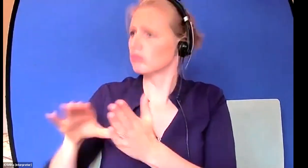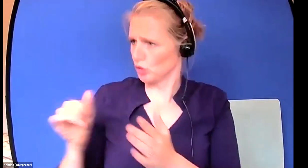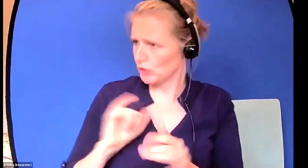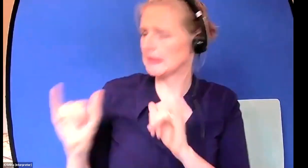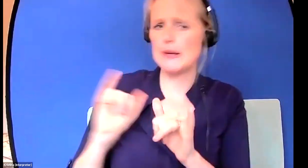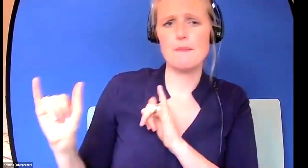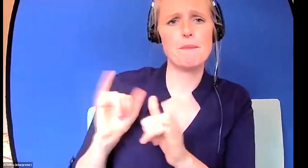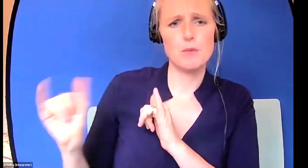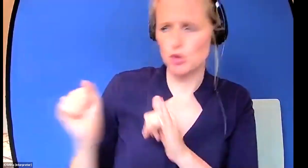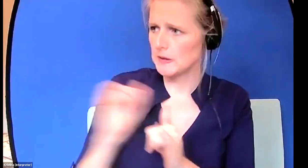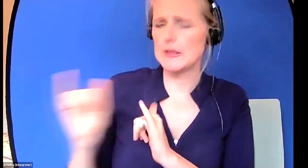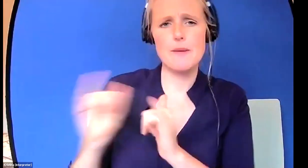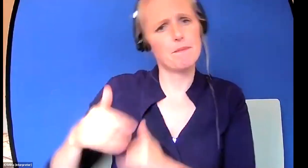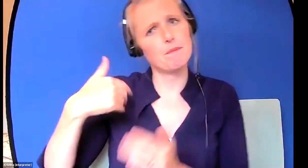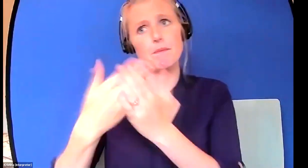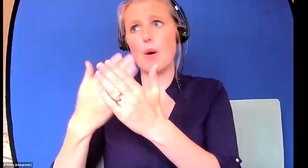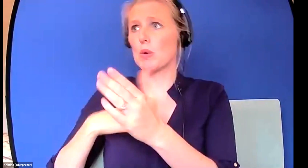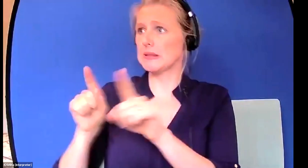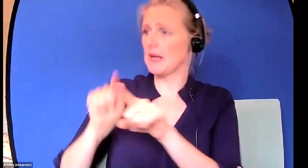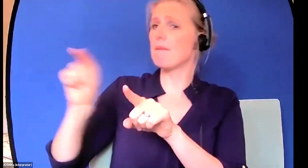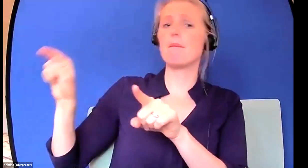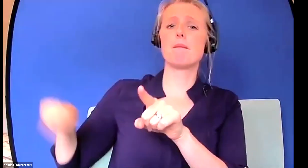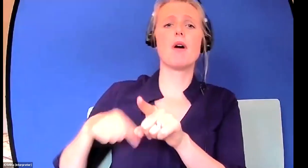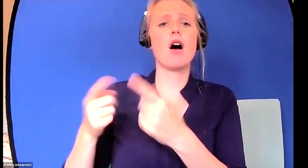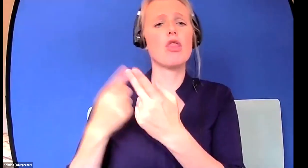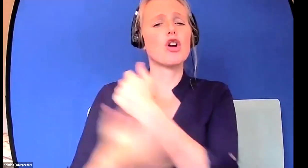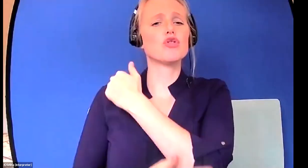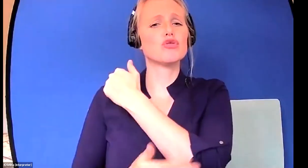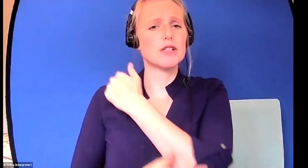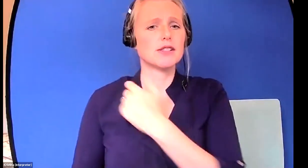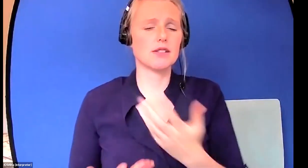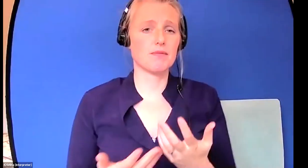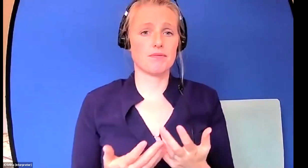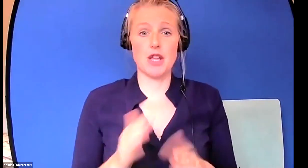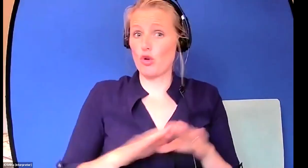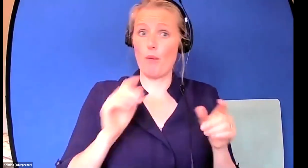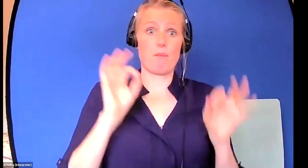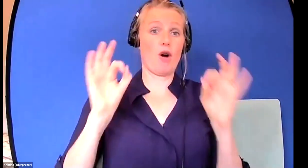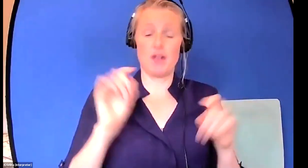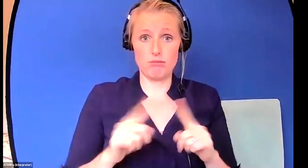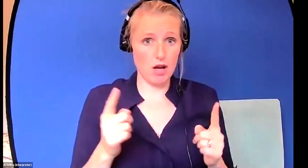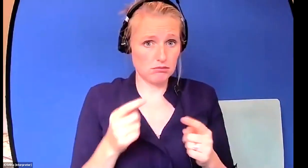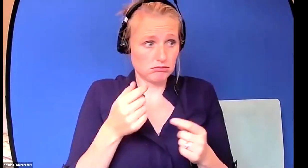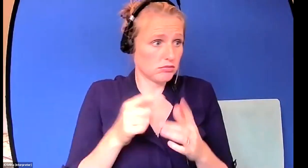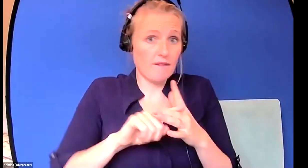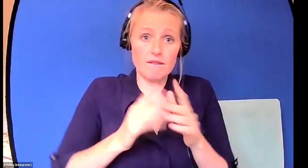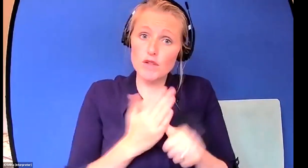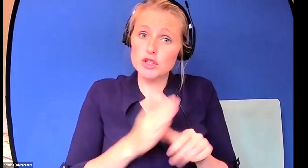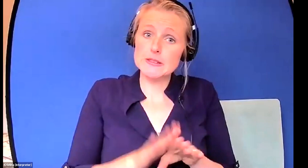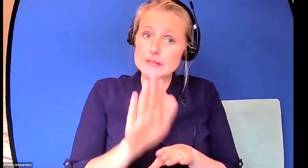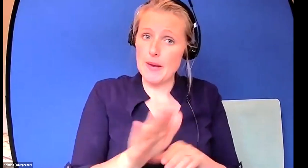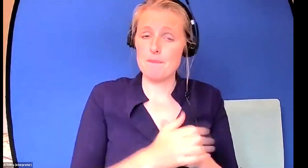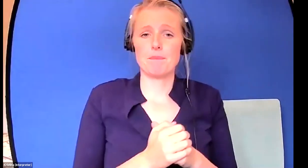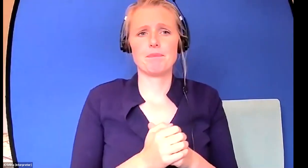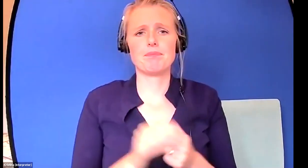good start. Not the solution to all our problems, but a good start nonetheless. But we might also demand a kind